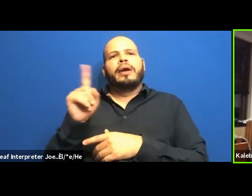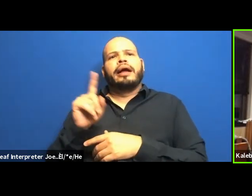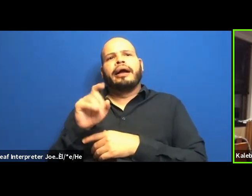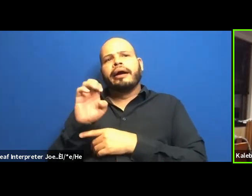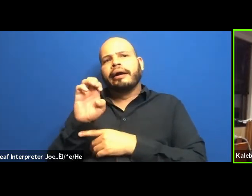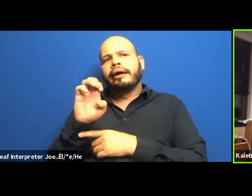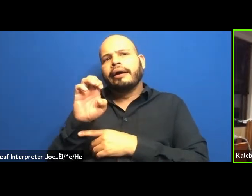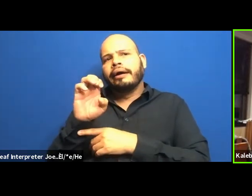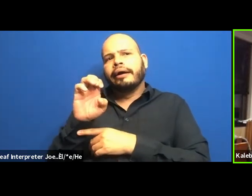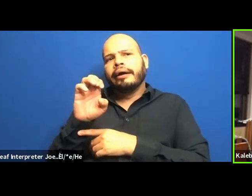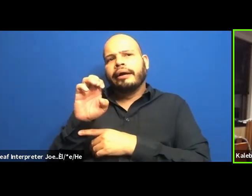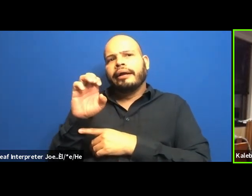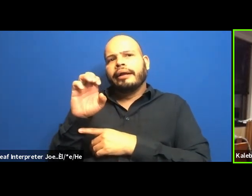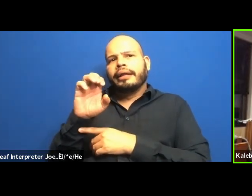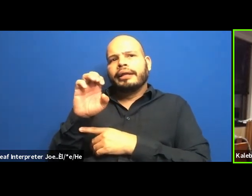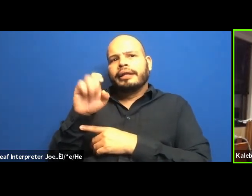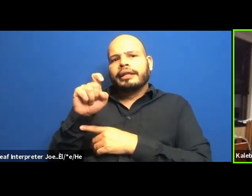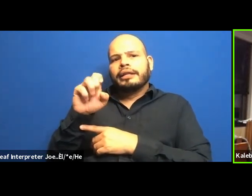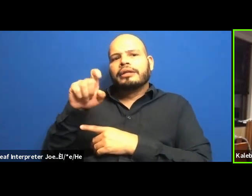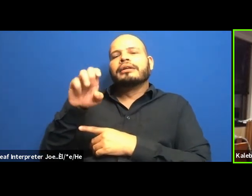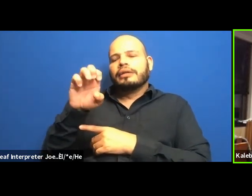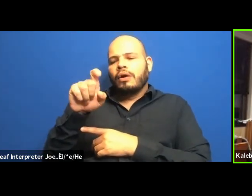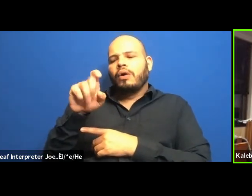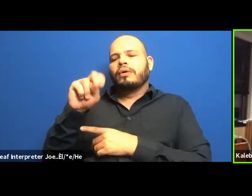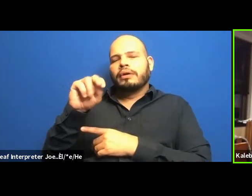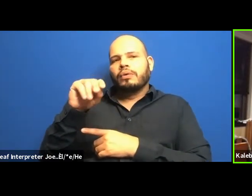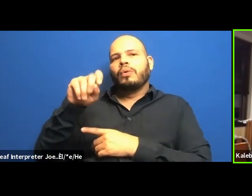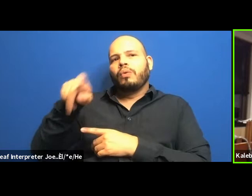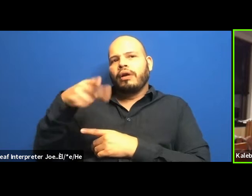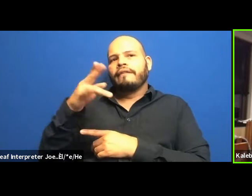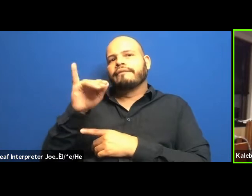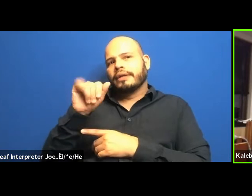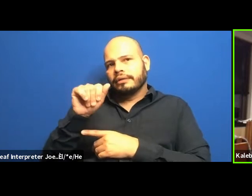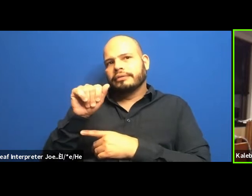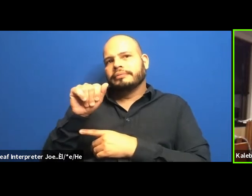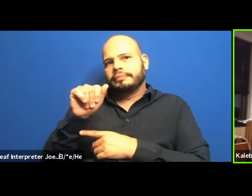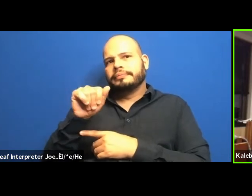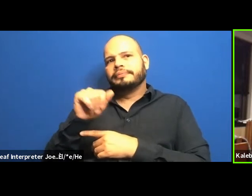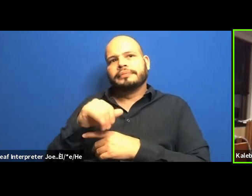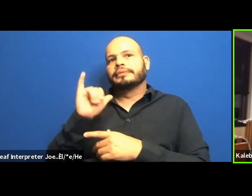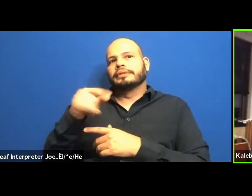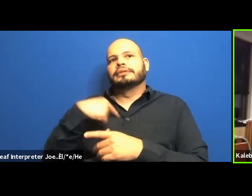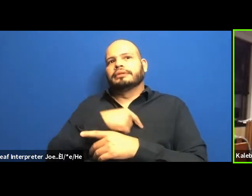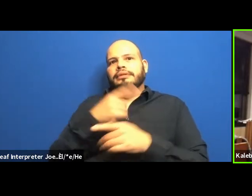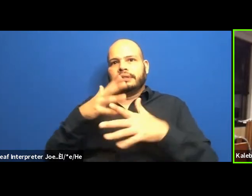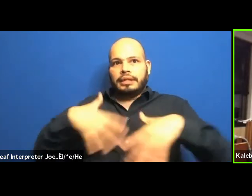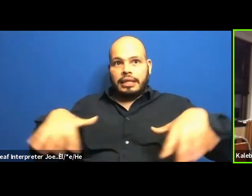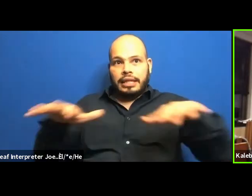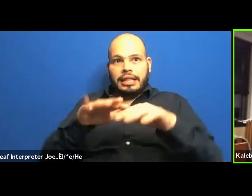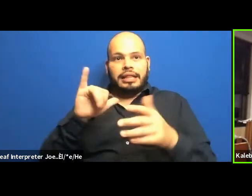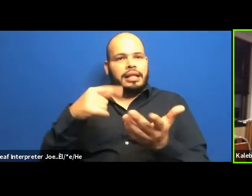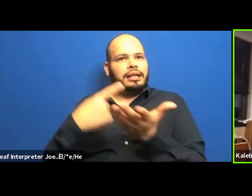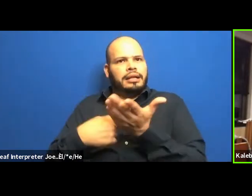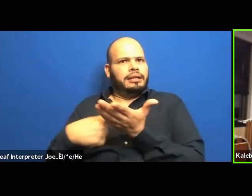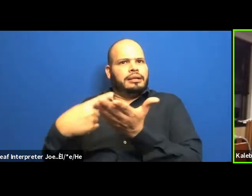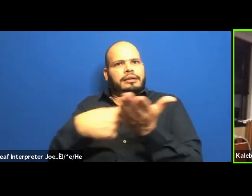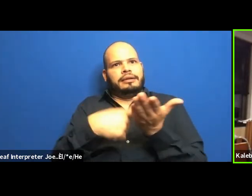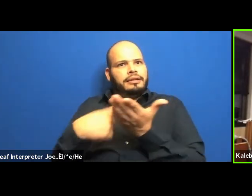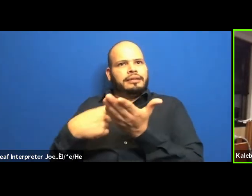also helping fight the presence of those systems outside of my physical